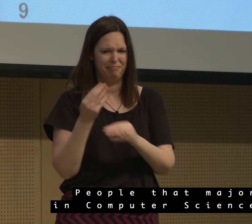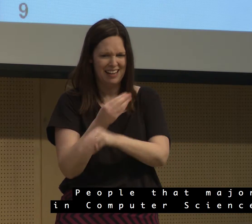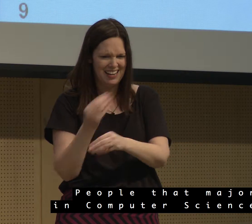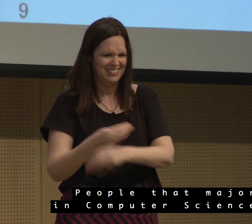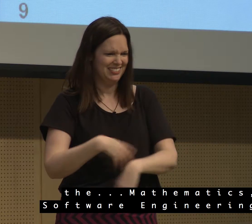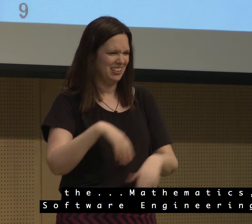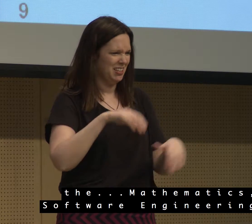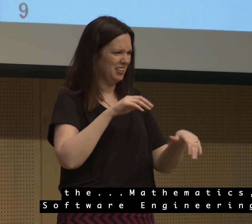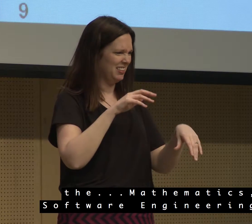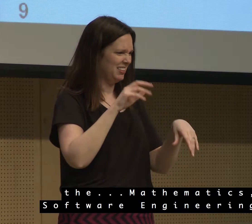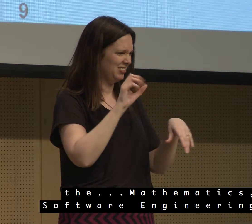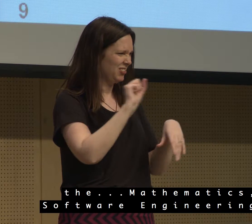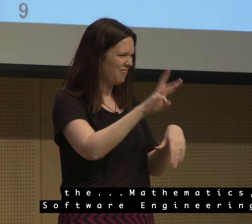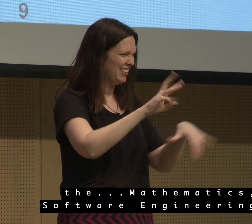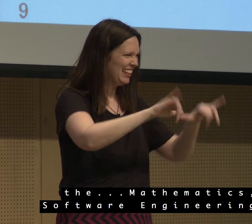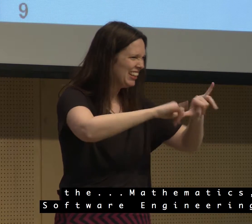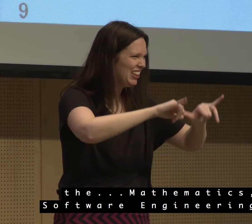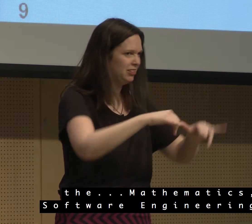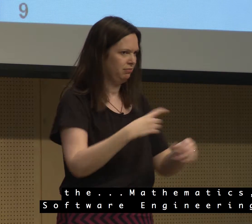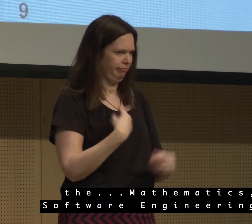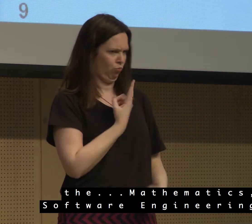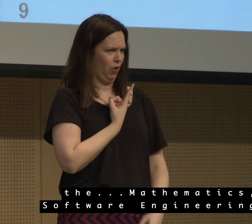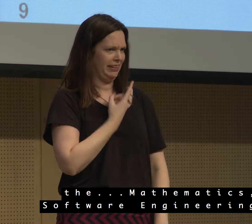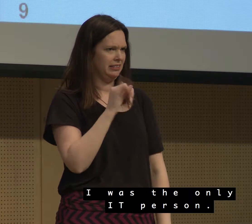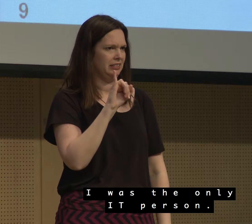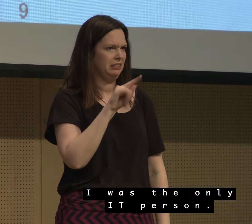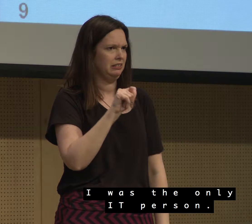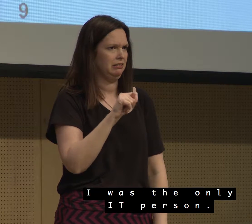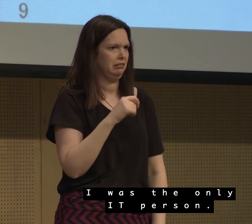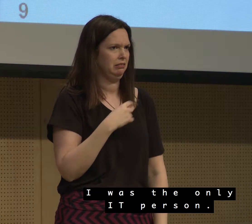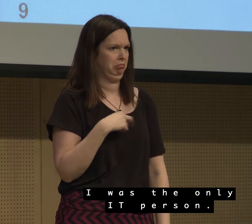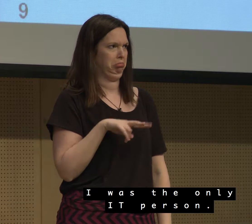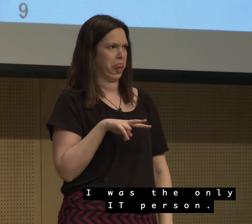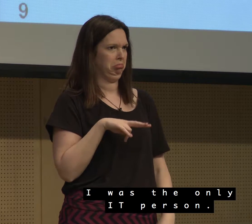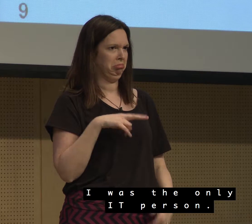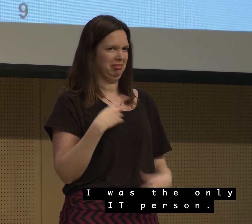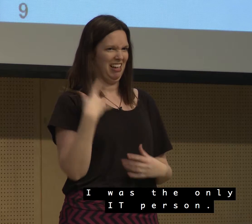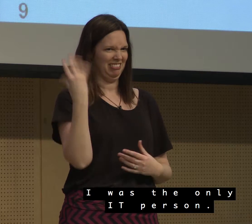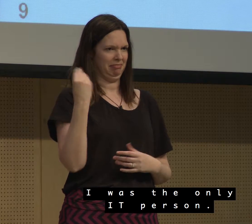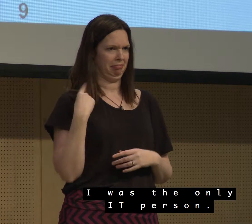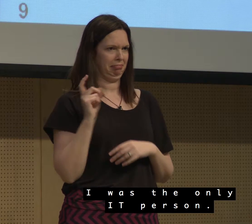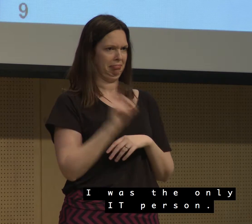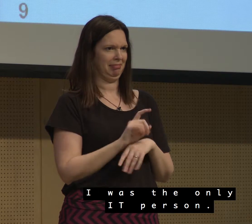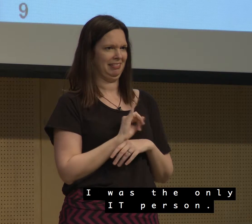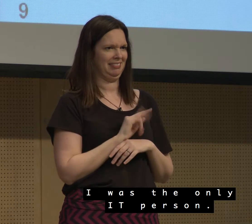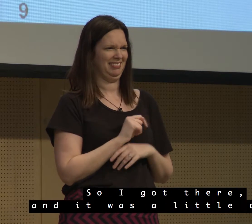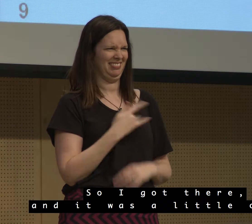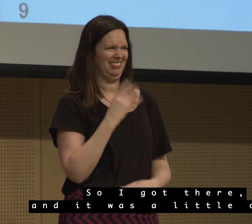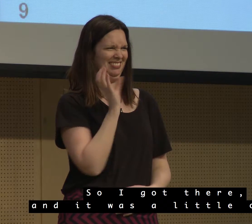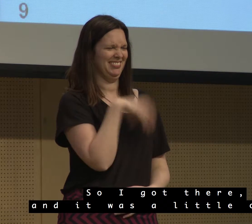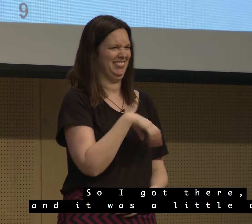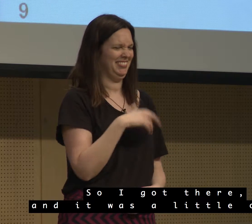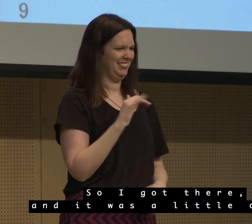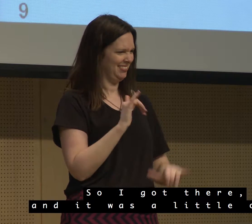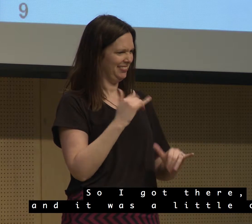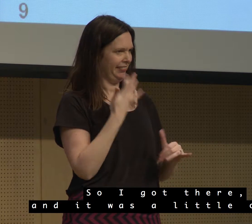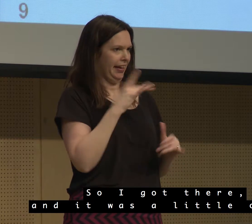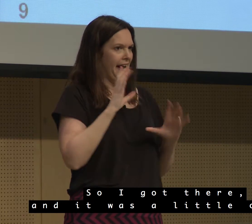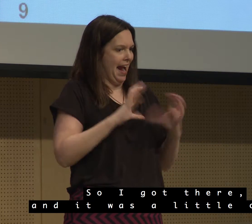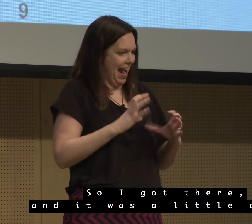science, the mathematics, software engineering, I was the only IT person. So I got there, and it was a little